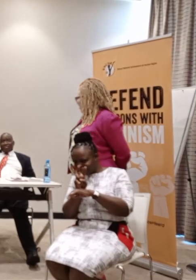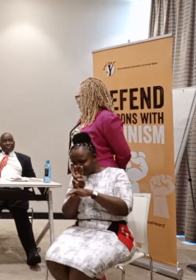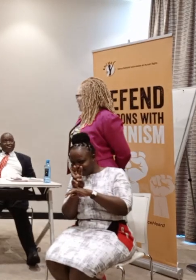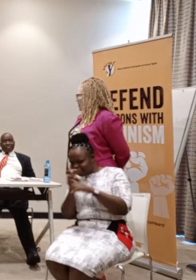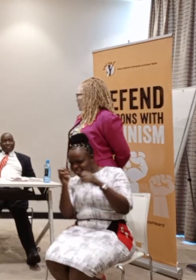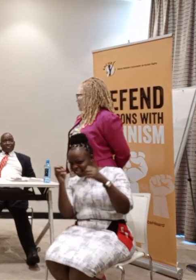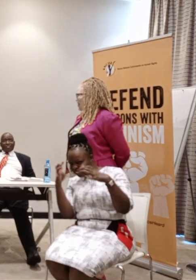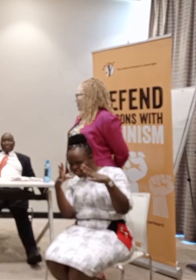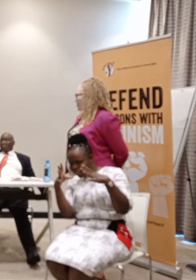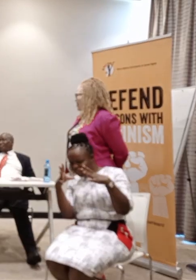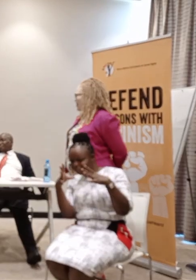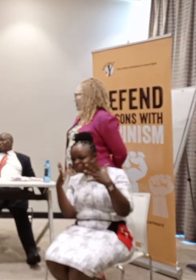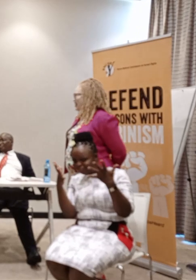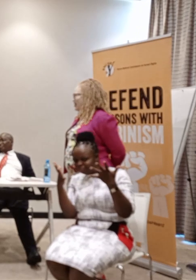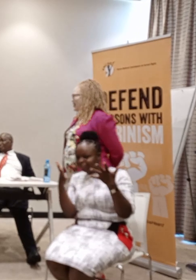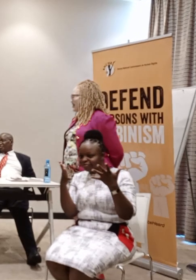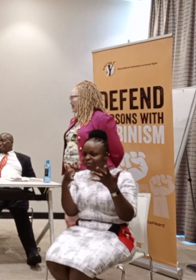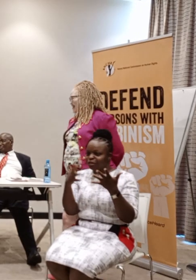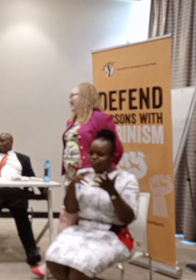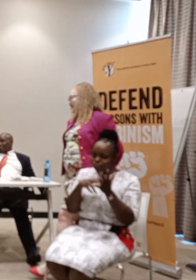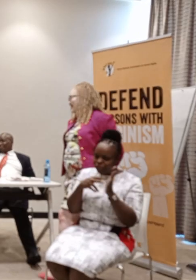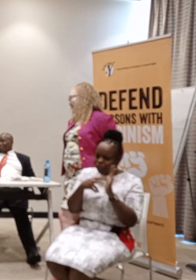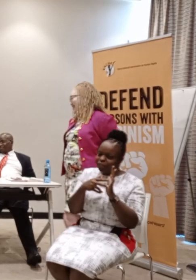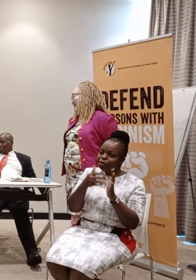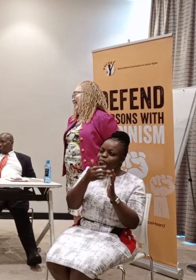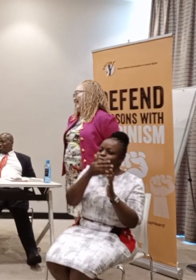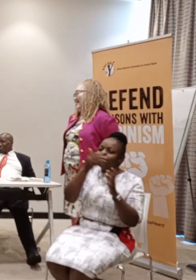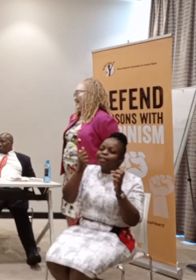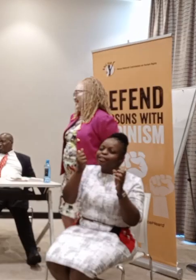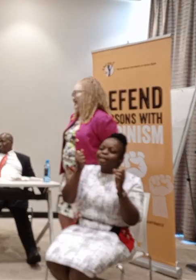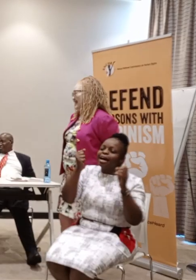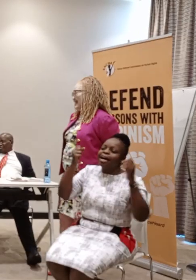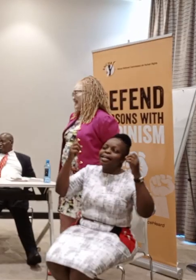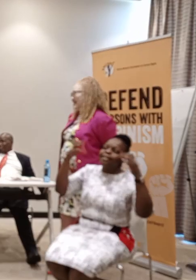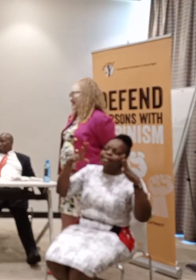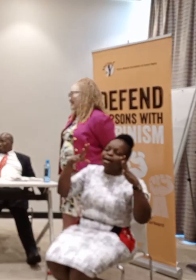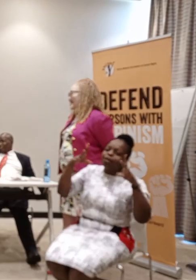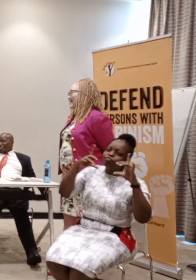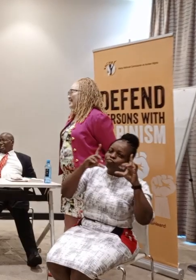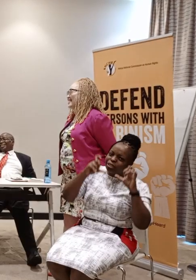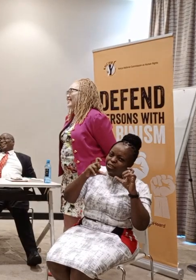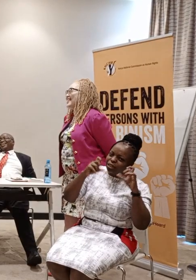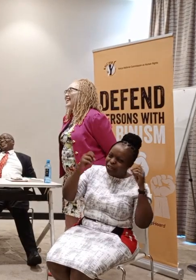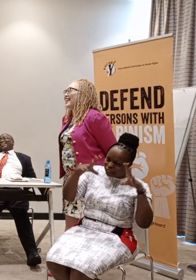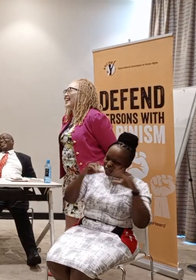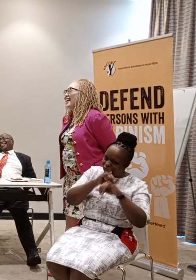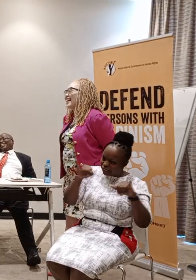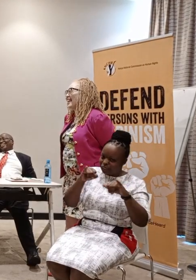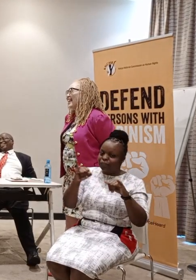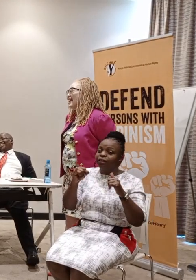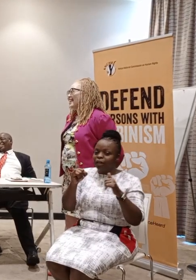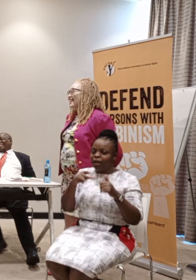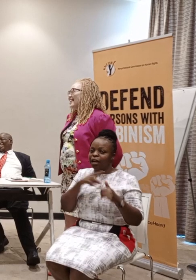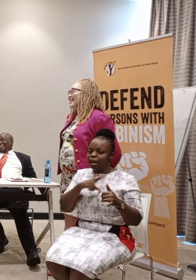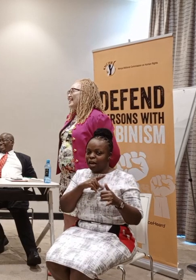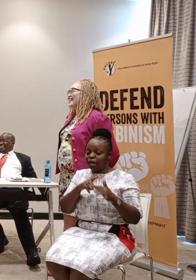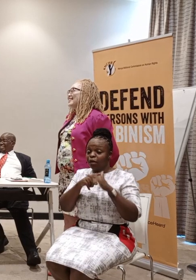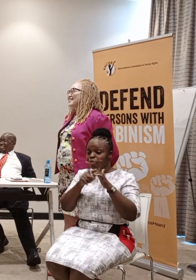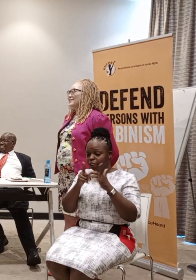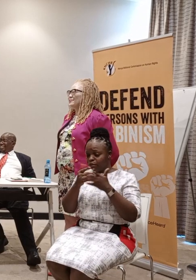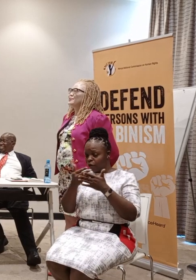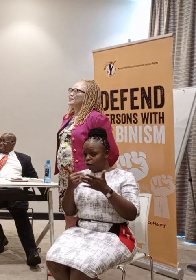for us. yeah, it's like now they are for white people, yeah. Yes. So we tunabahatikia hapo. You will benefit because the